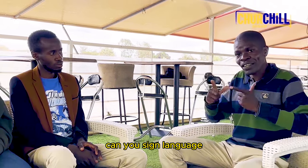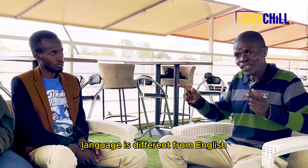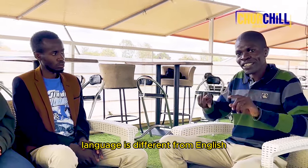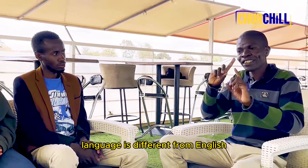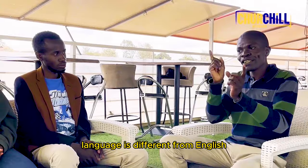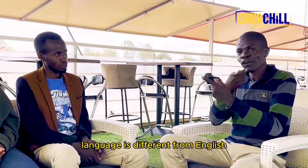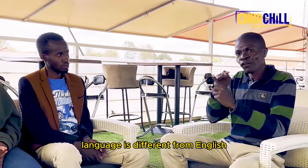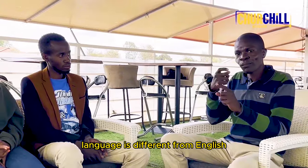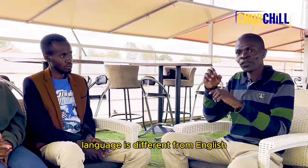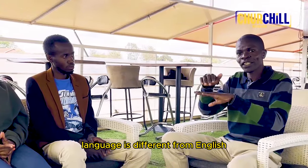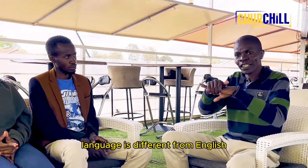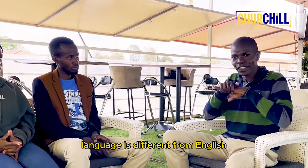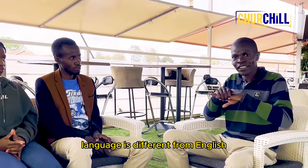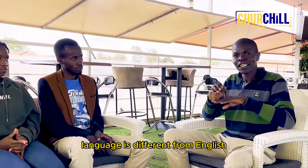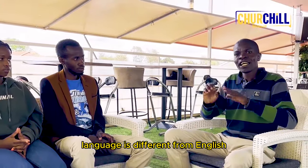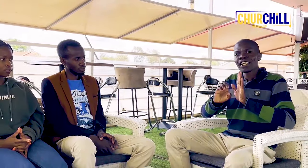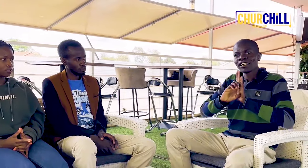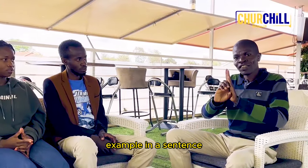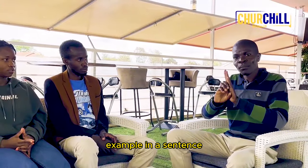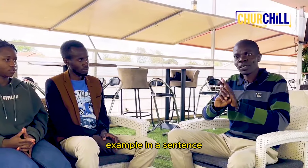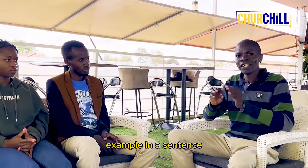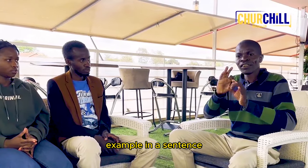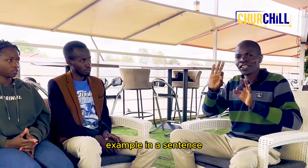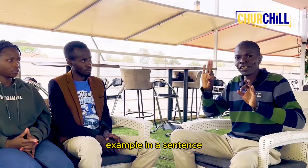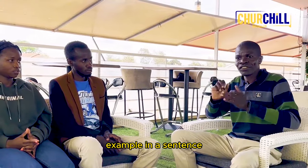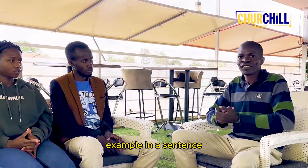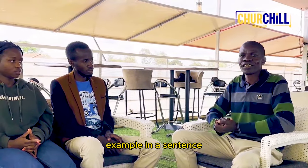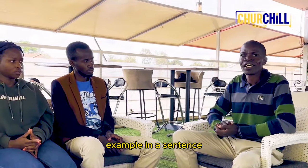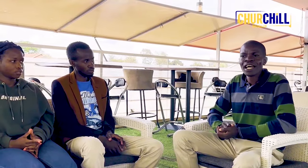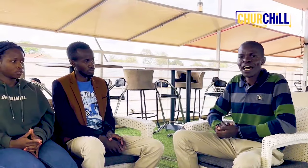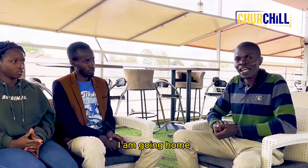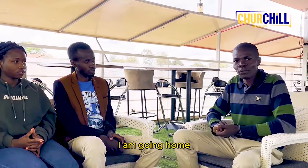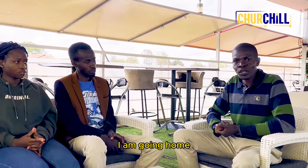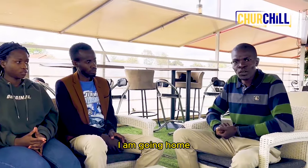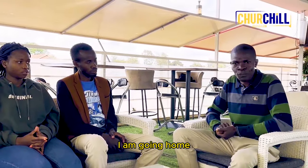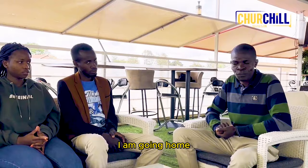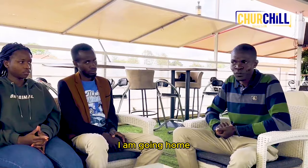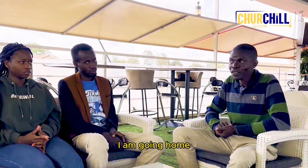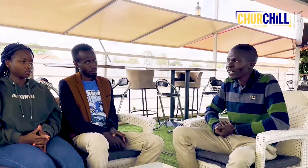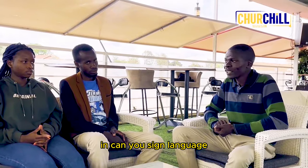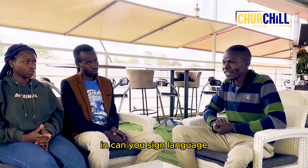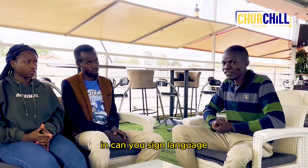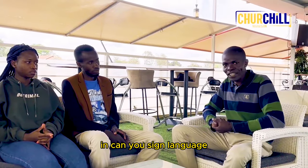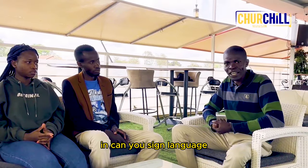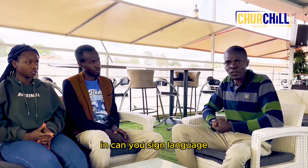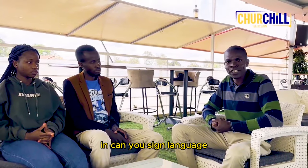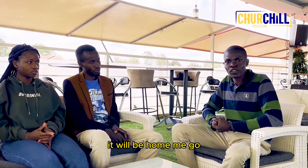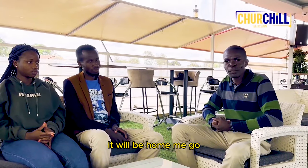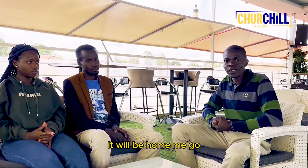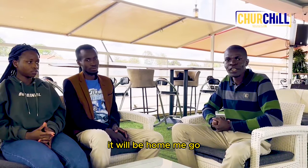is different from English. Example in a sentence. I am going home. In Kenya sign language, it will be,